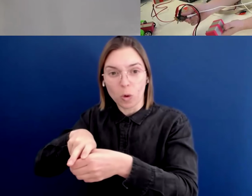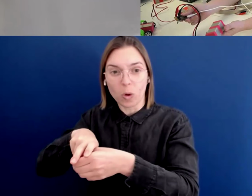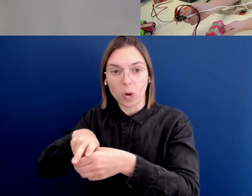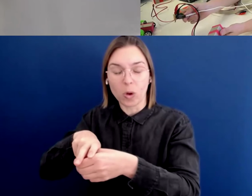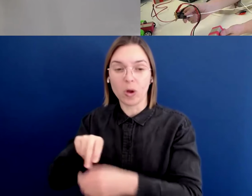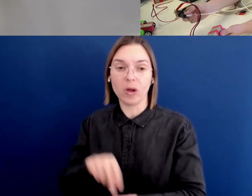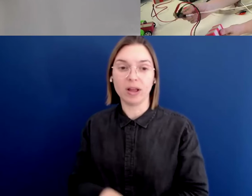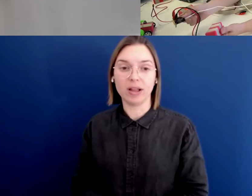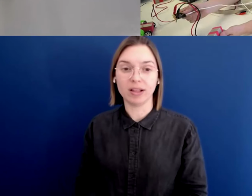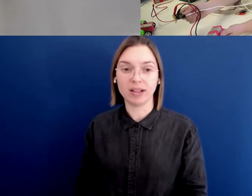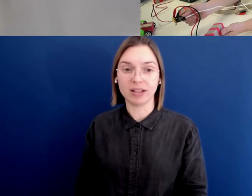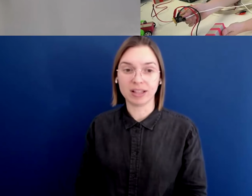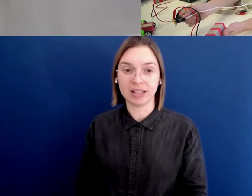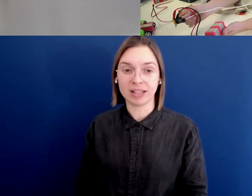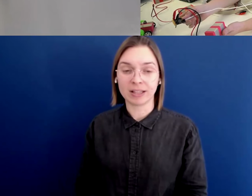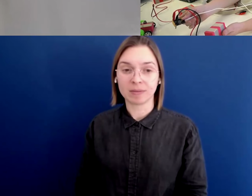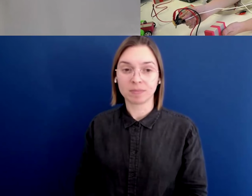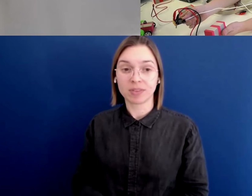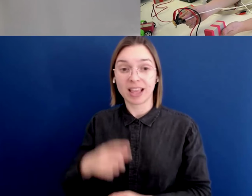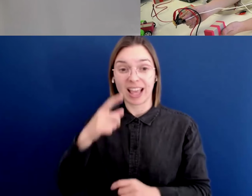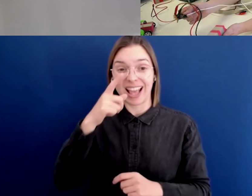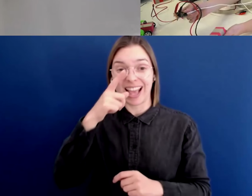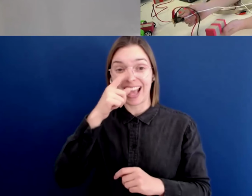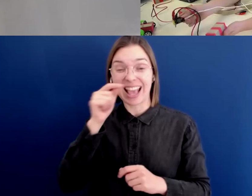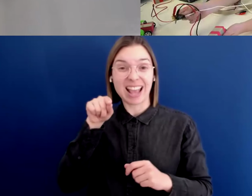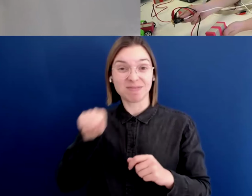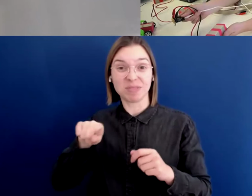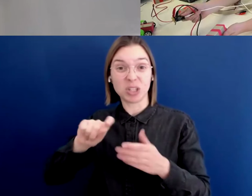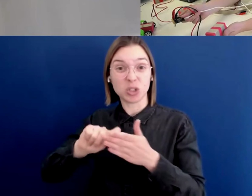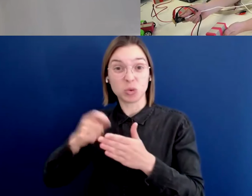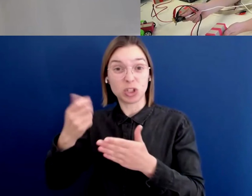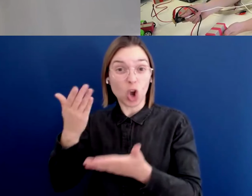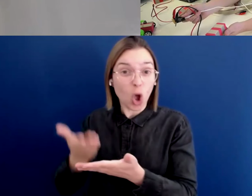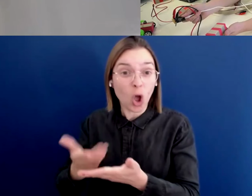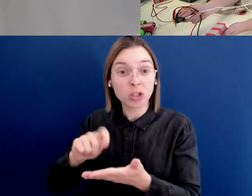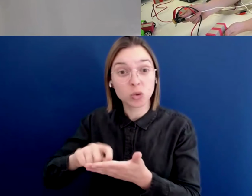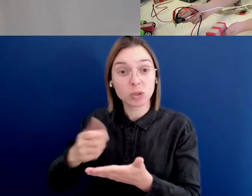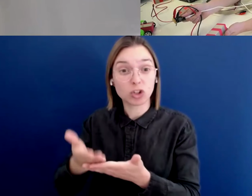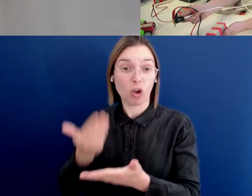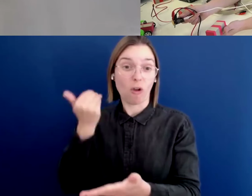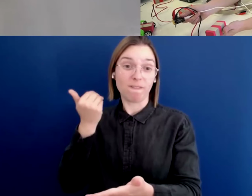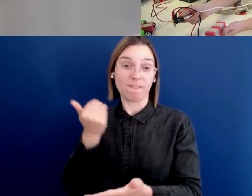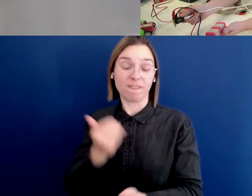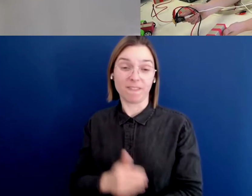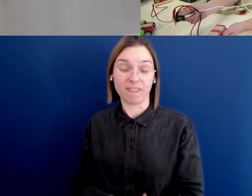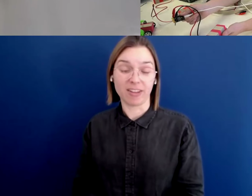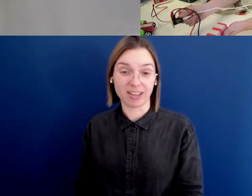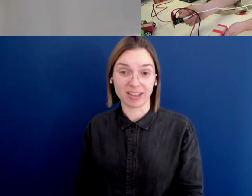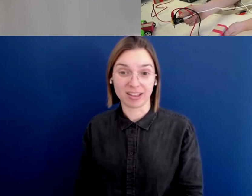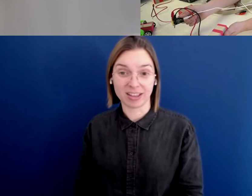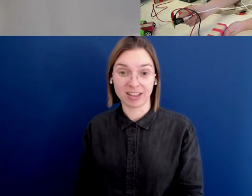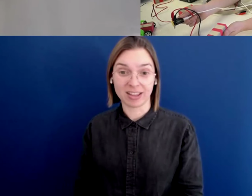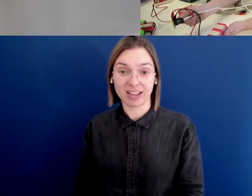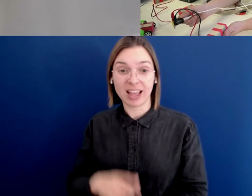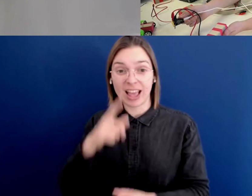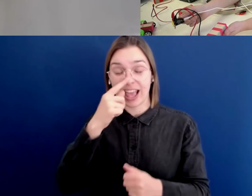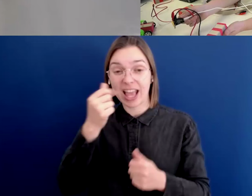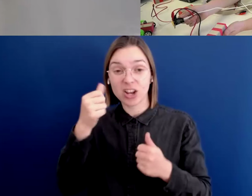So you can do your drag and drop coding with it, or you can do other different types of coding as well, depending on what works for